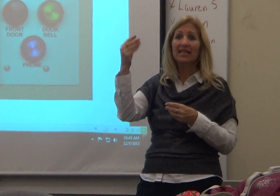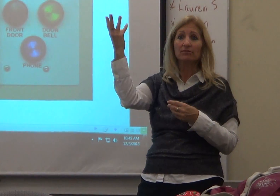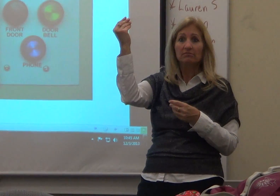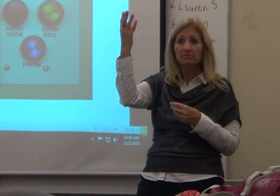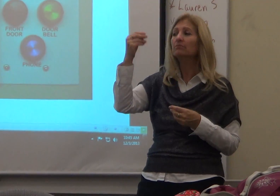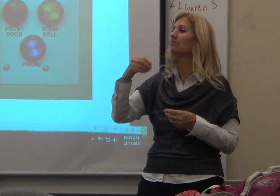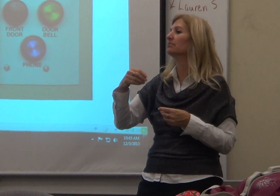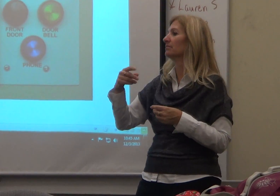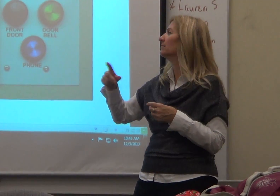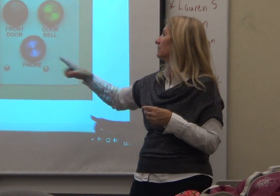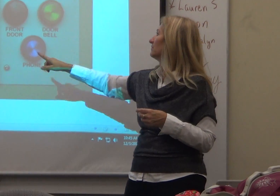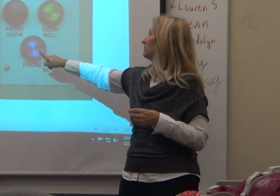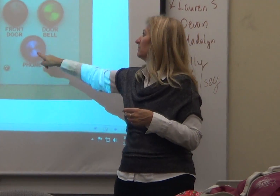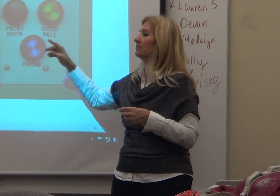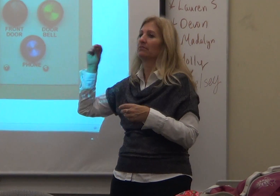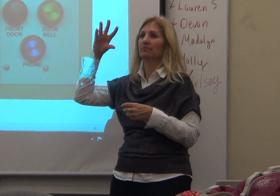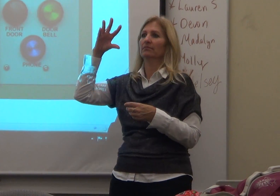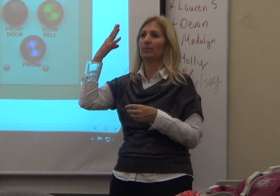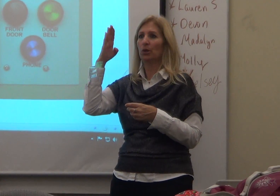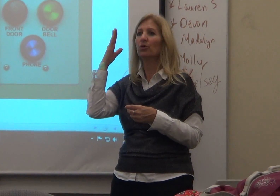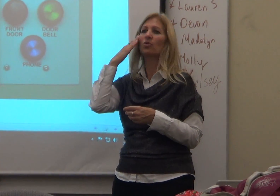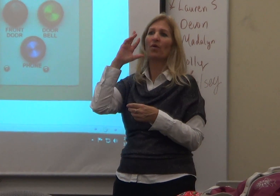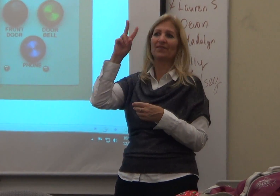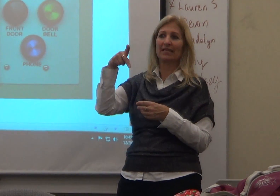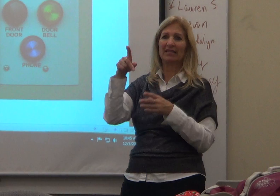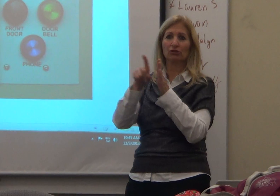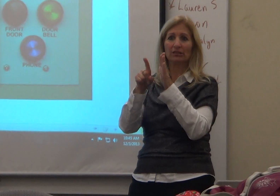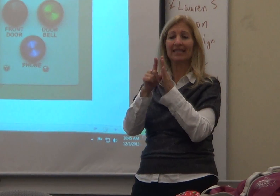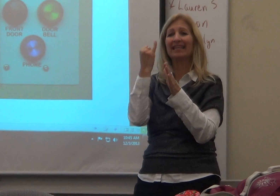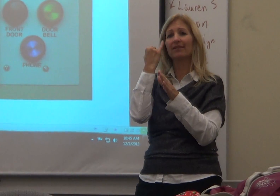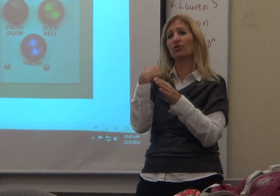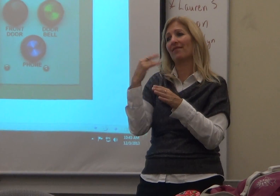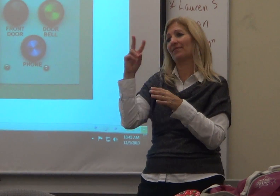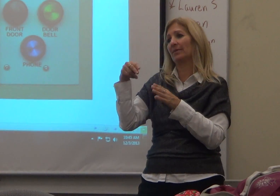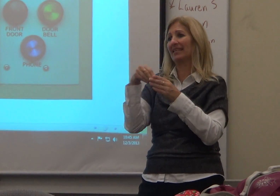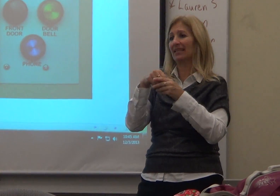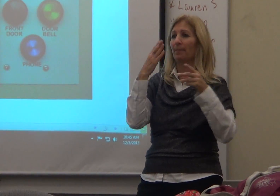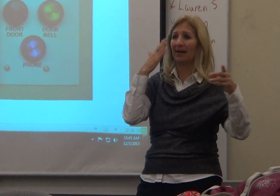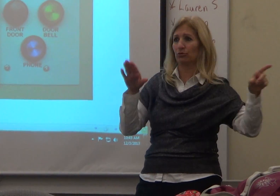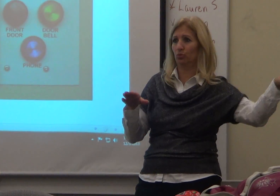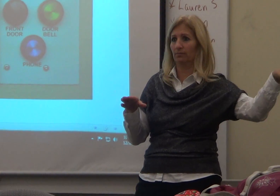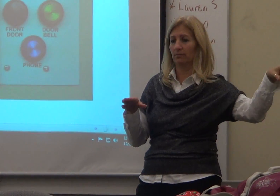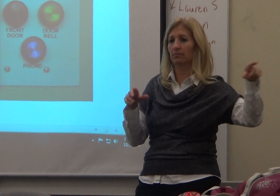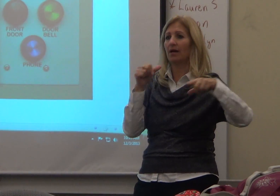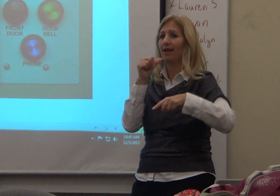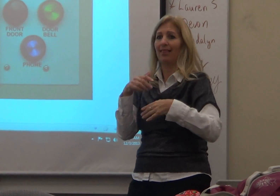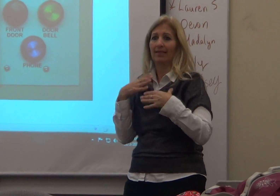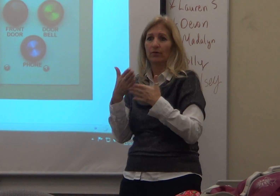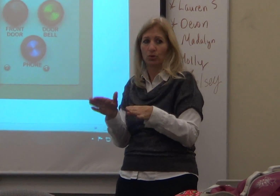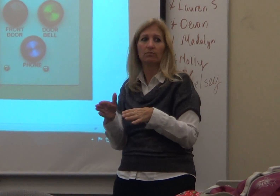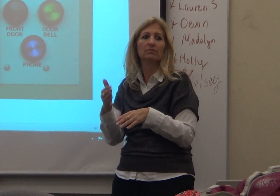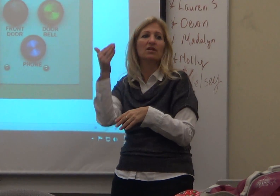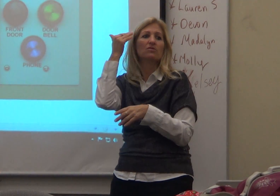the bottom one is blue, and it flashes for the phone. That way you know when your VP is ringing, so your video phone is